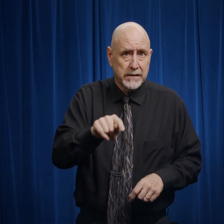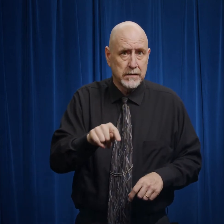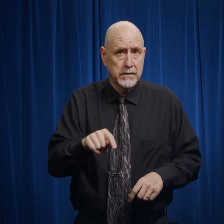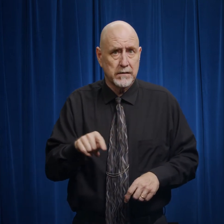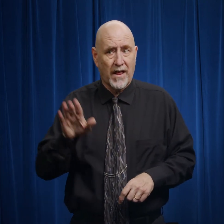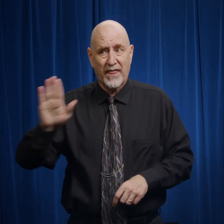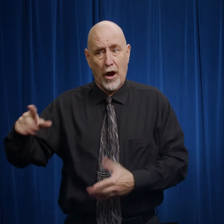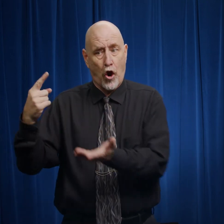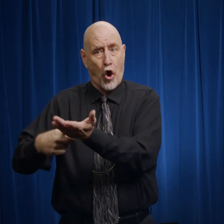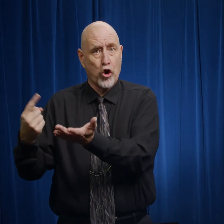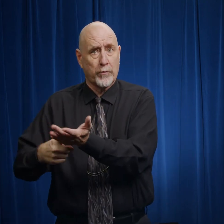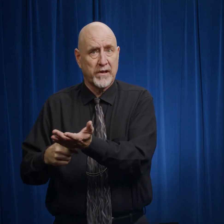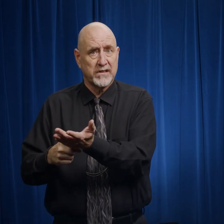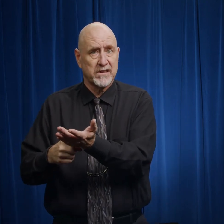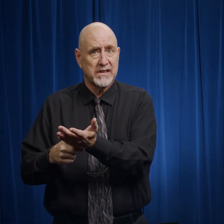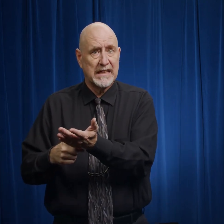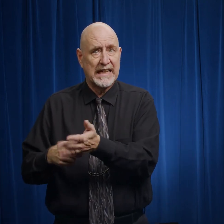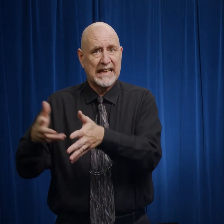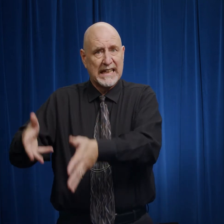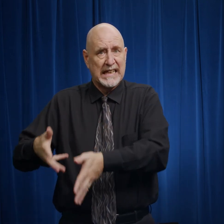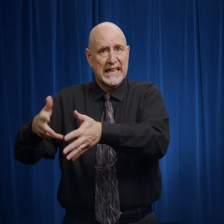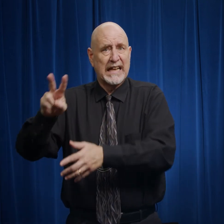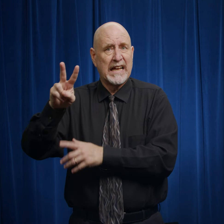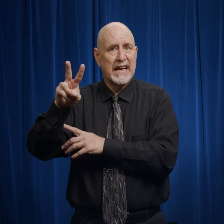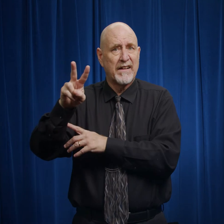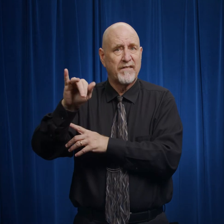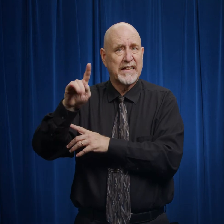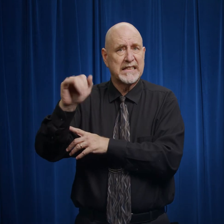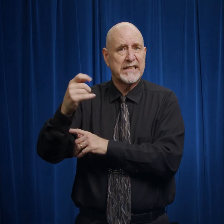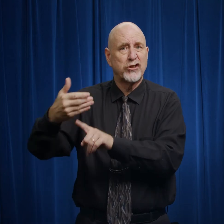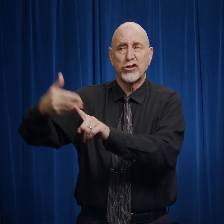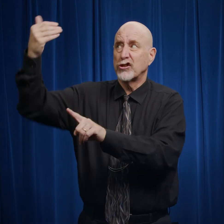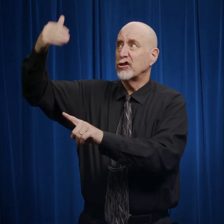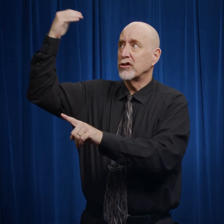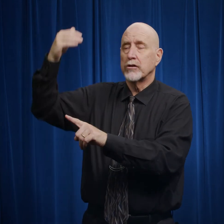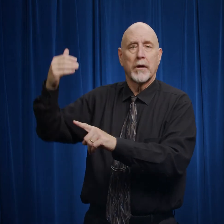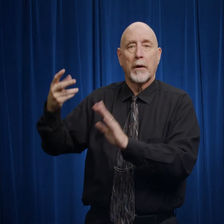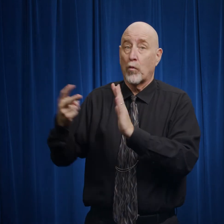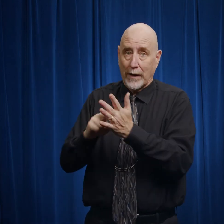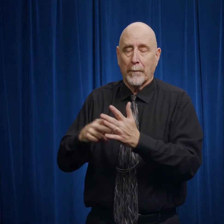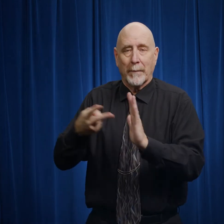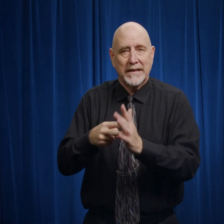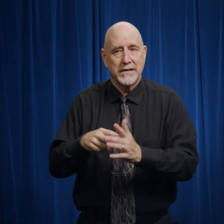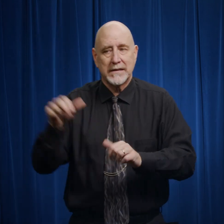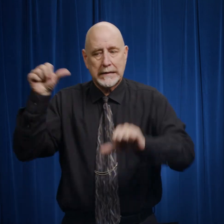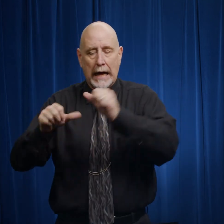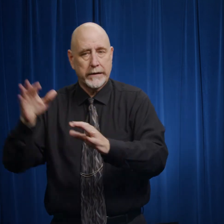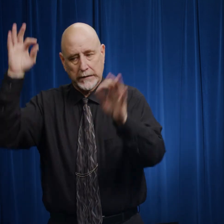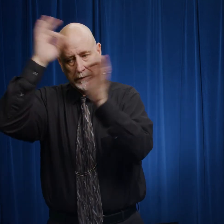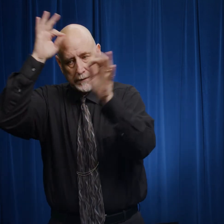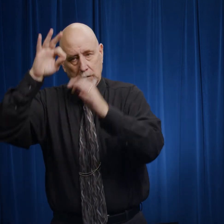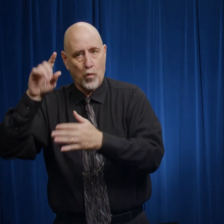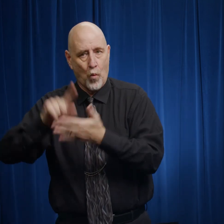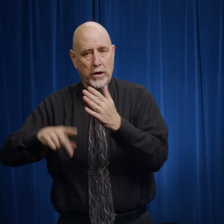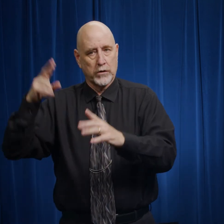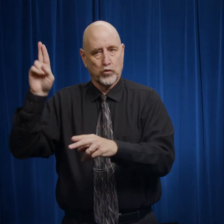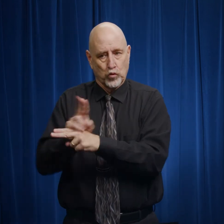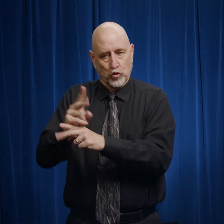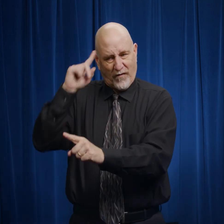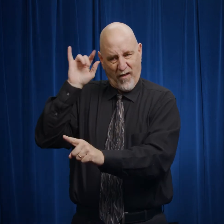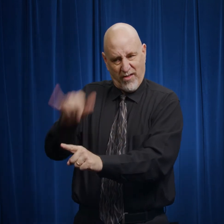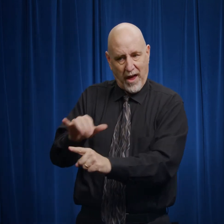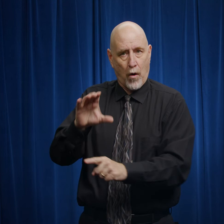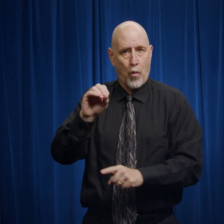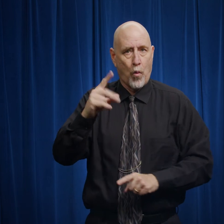argument is just that. It's a vestige of a time when scientists were ignorant of the uses